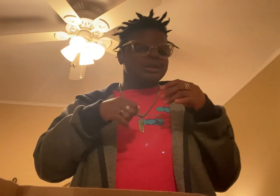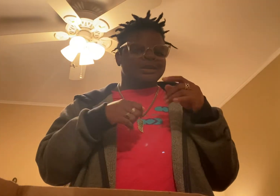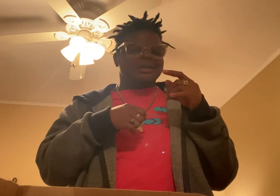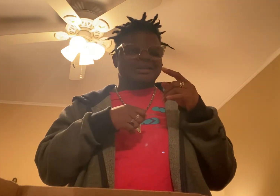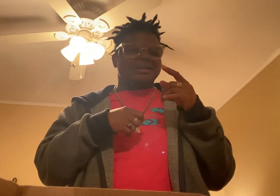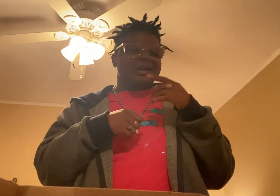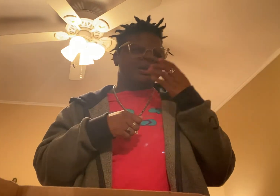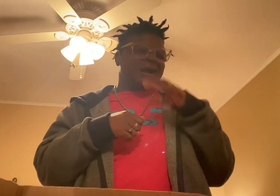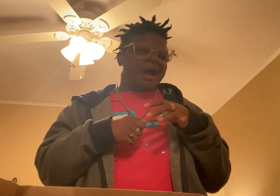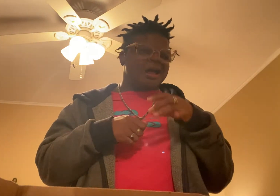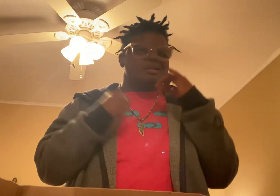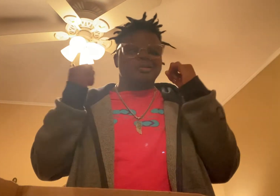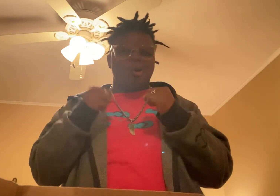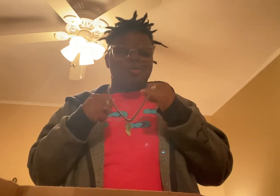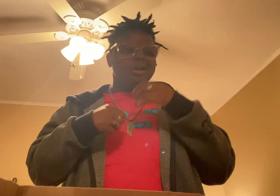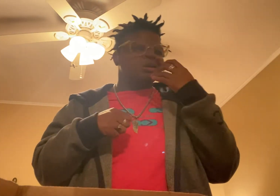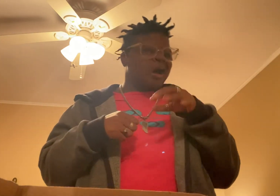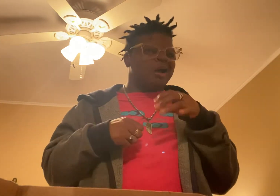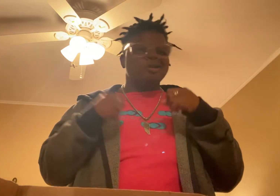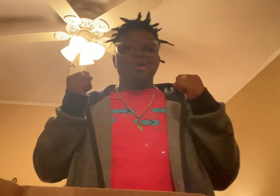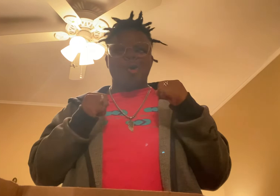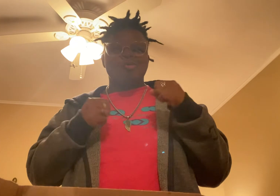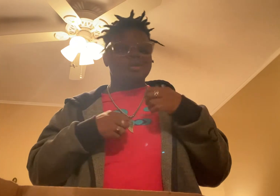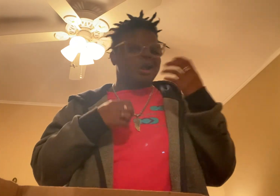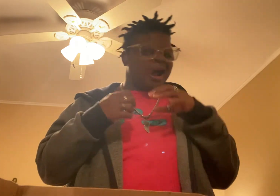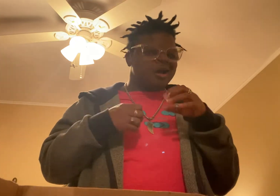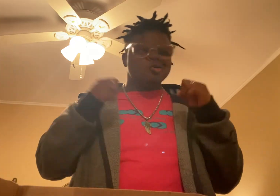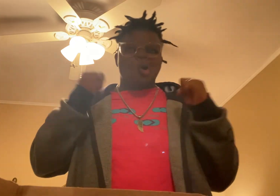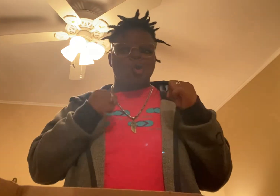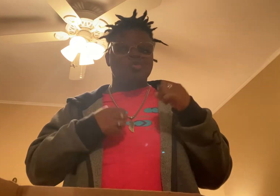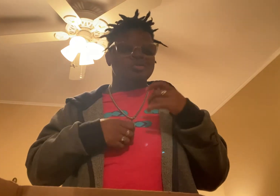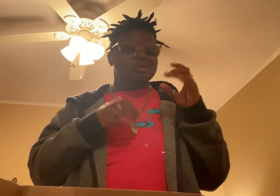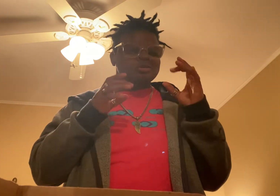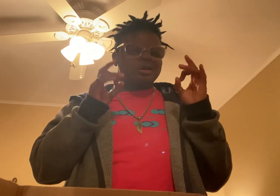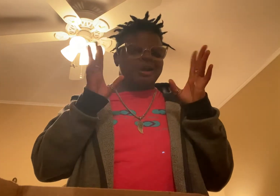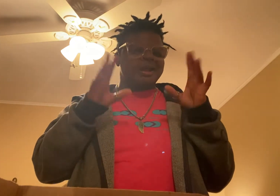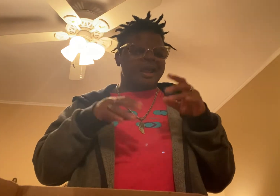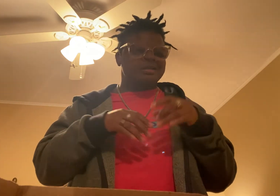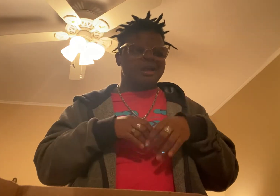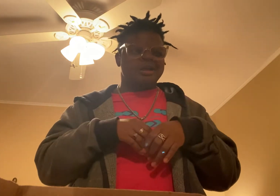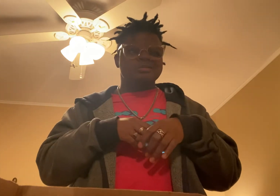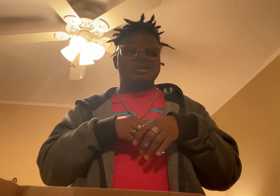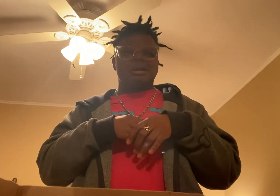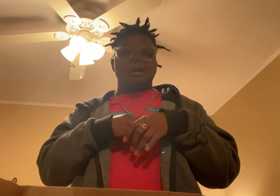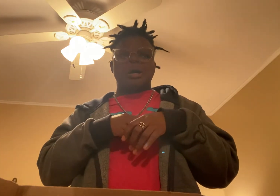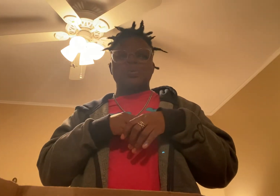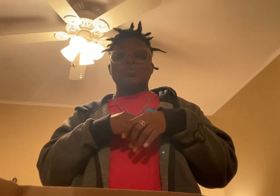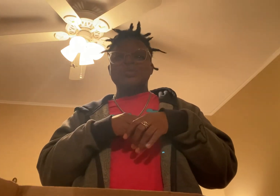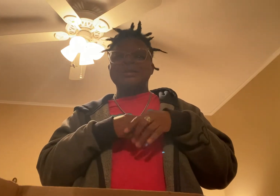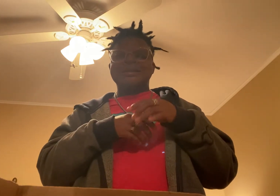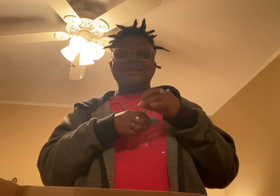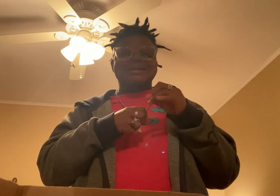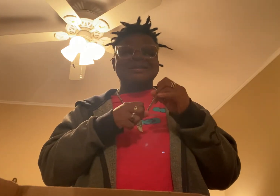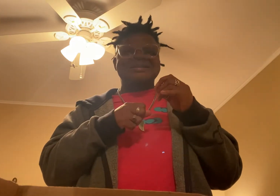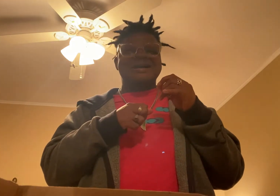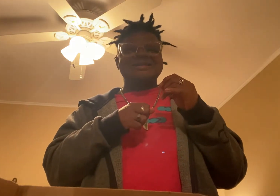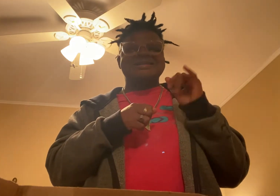See, like, I get hot and cold, hot, cold, hot, cold. Like, I hate that. See, that's